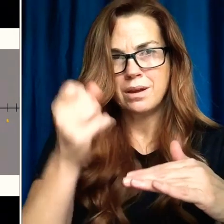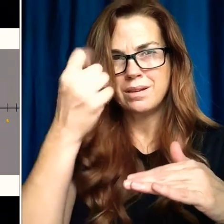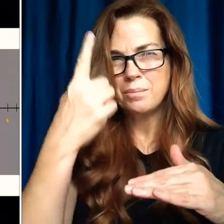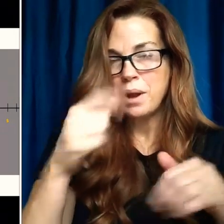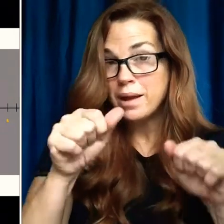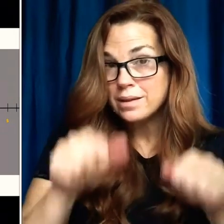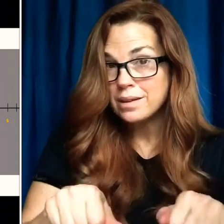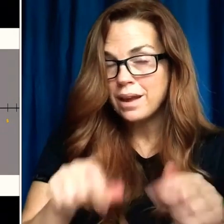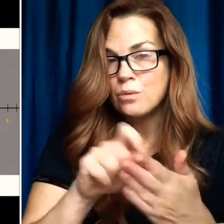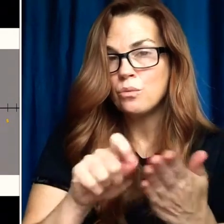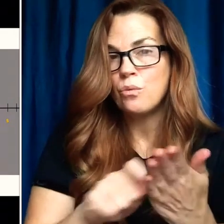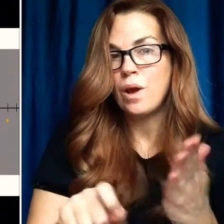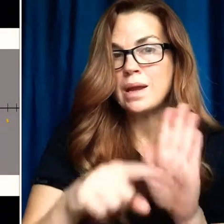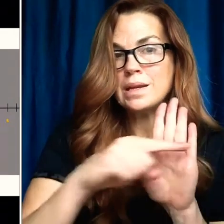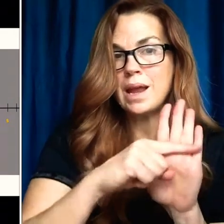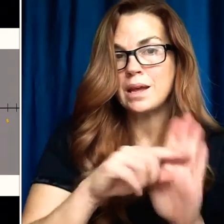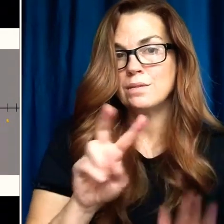includes a fraction. I could even write it as